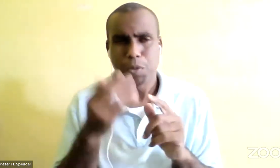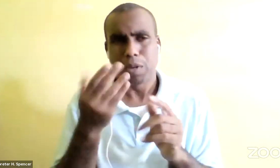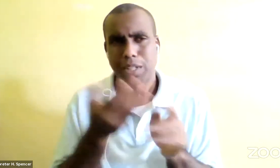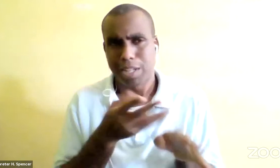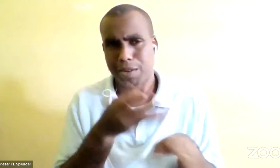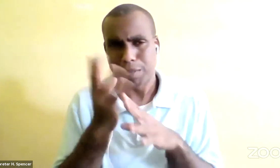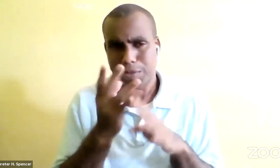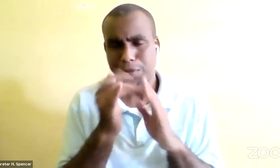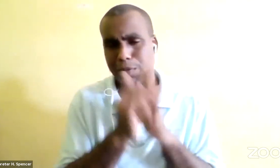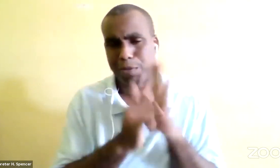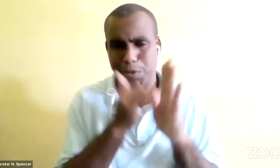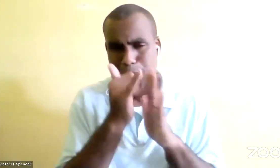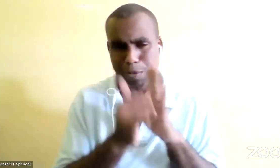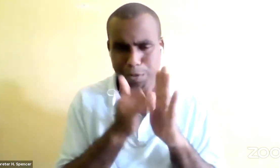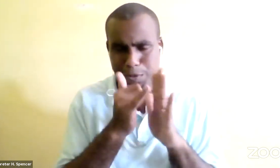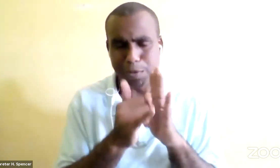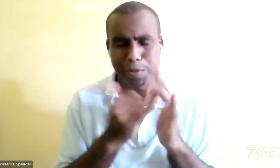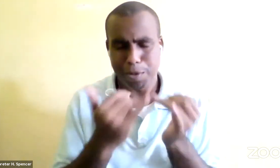right now.